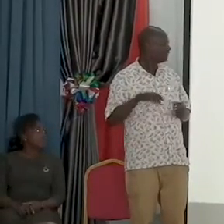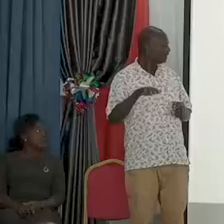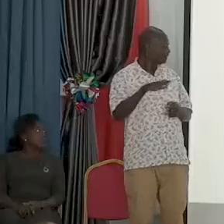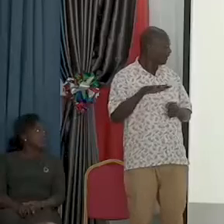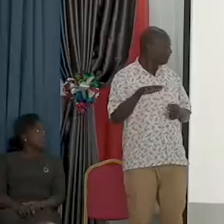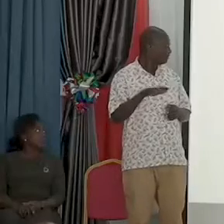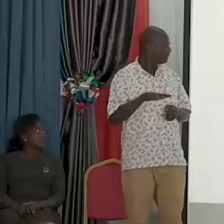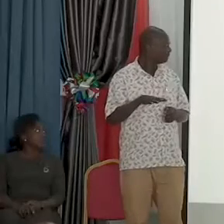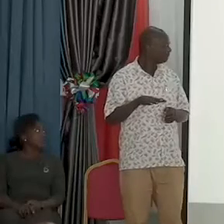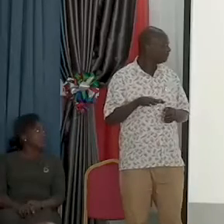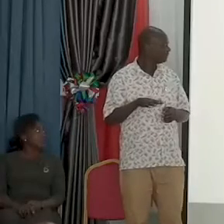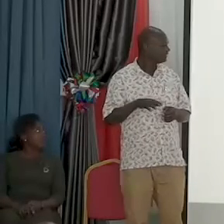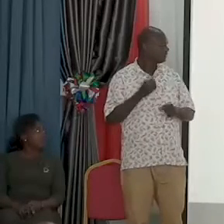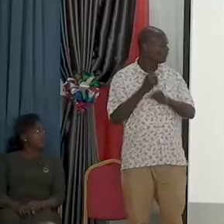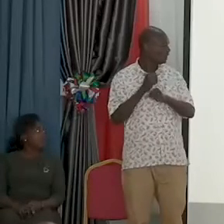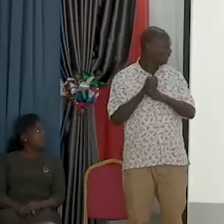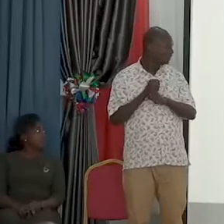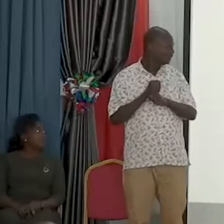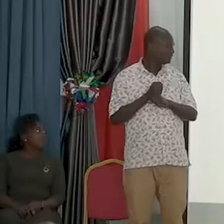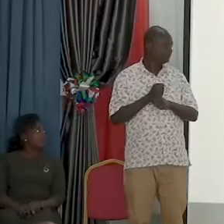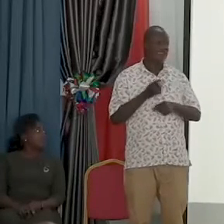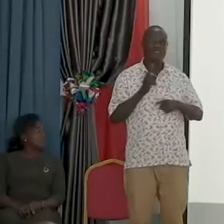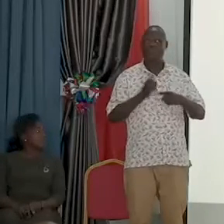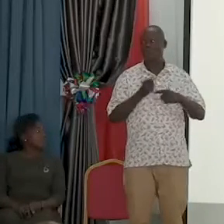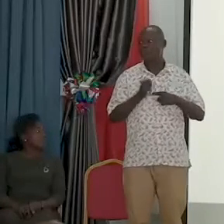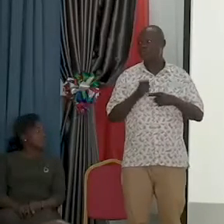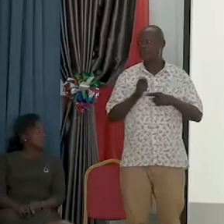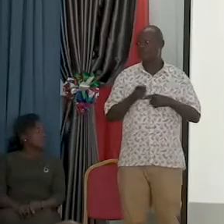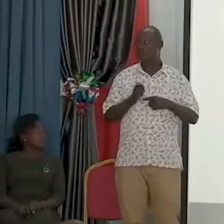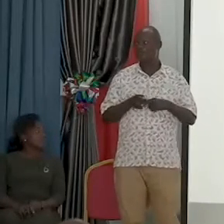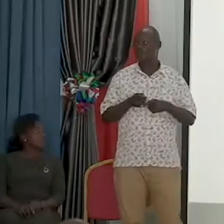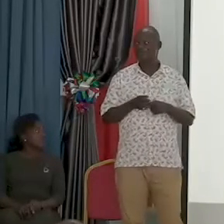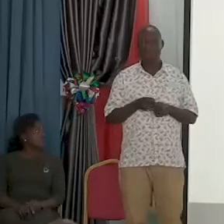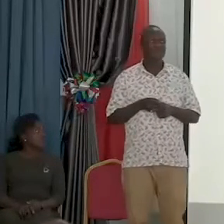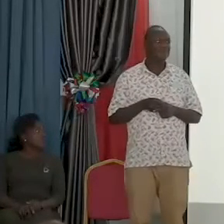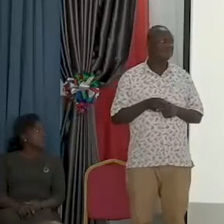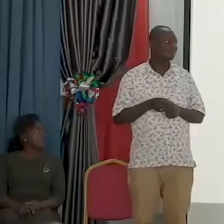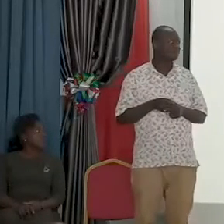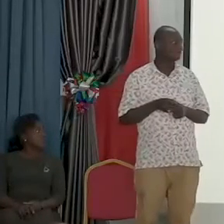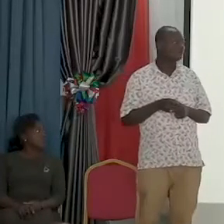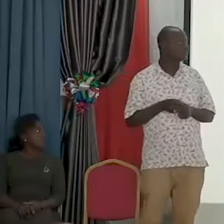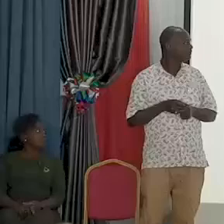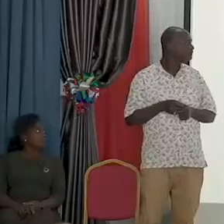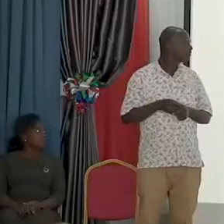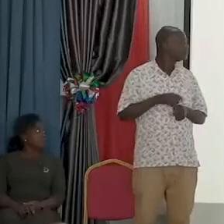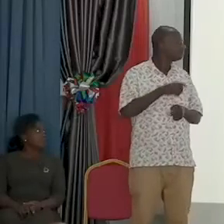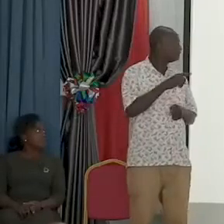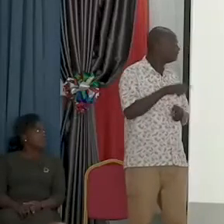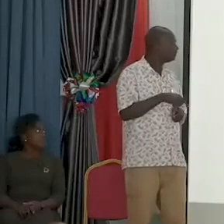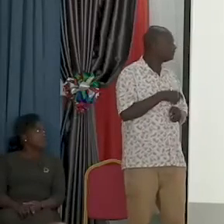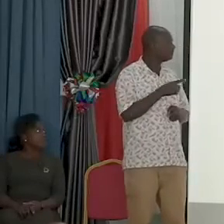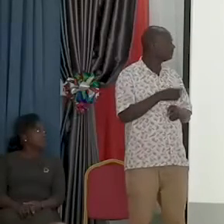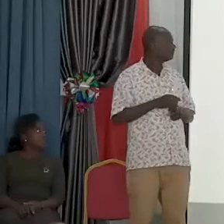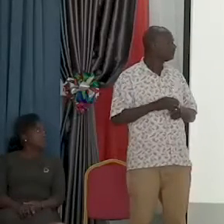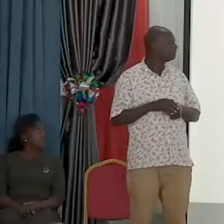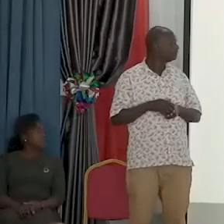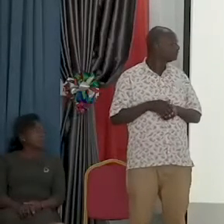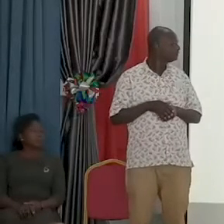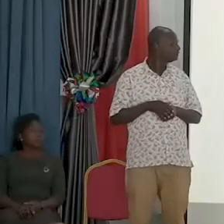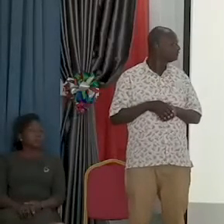environment, tasks, and tools. When Mr. Lucas remade this graphic for me, he didn't know it